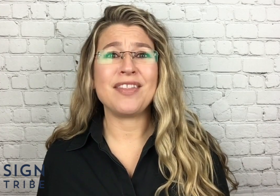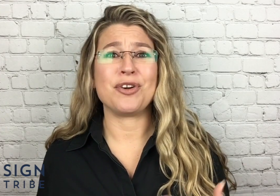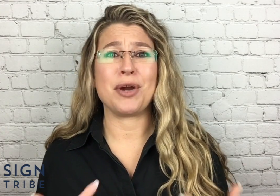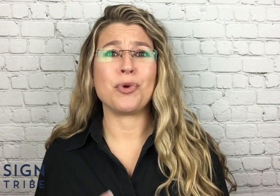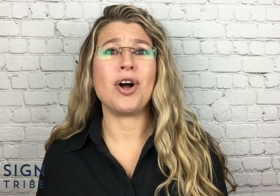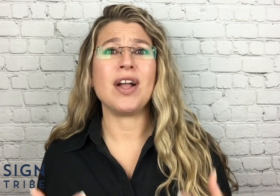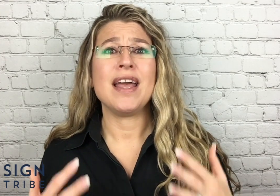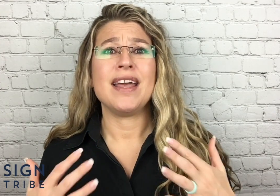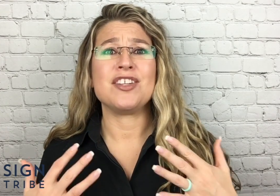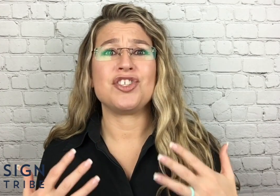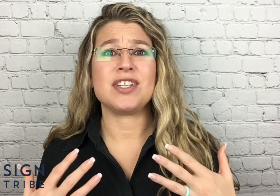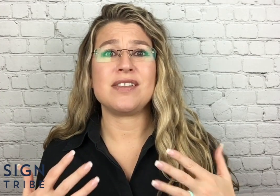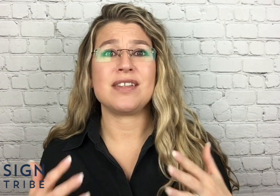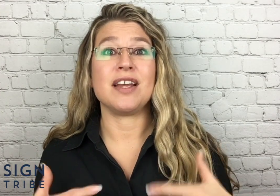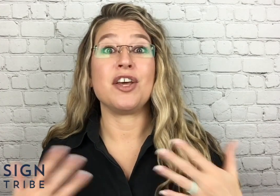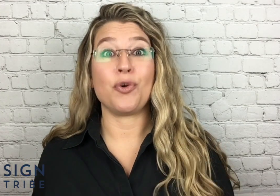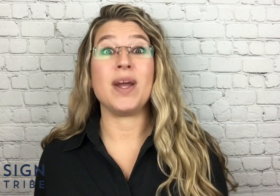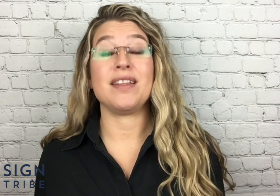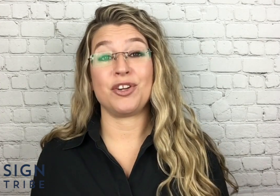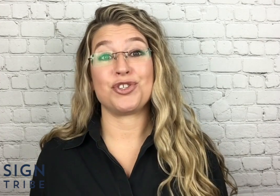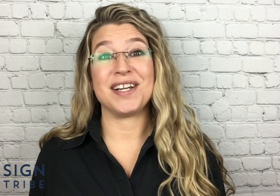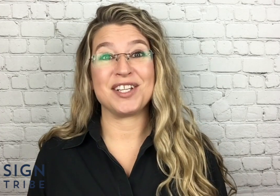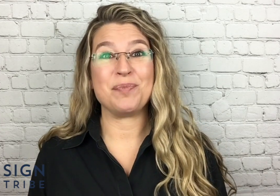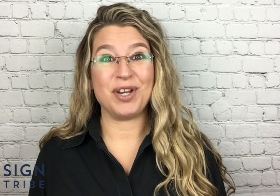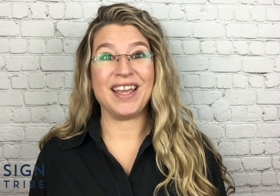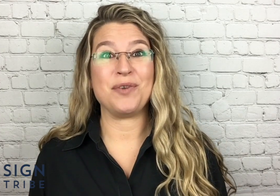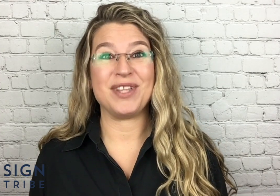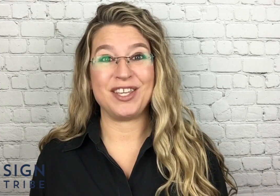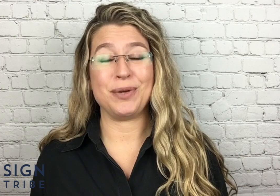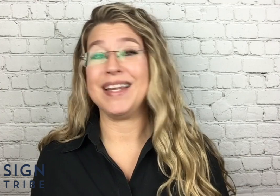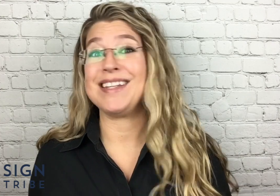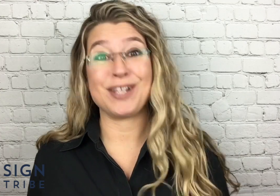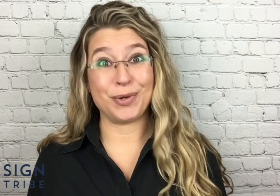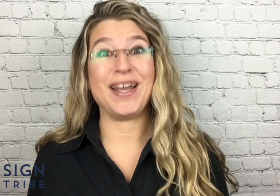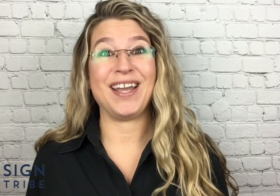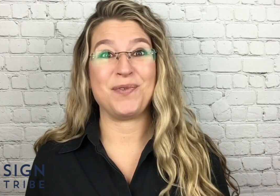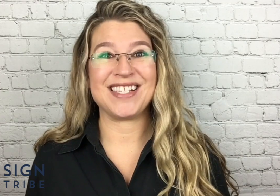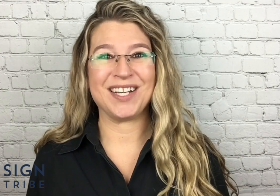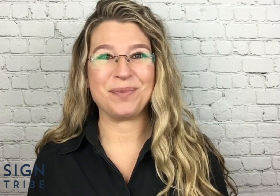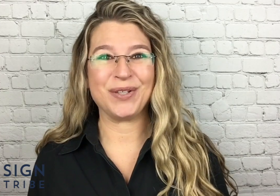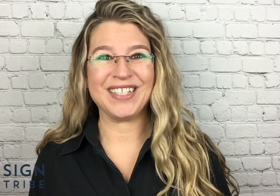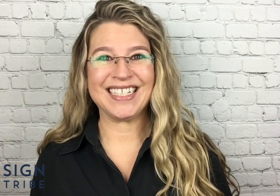not wrong. It's just another way that they're trying to communicate with you, and it's okay if it's not perfect.